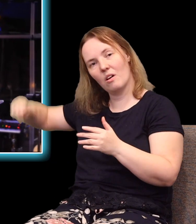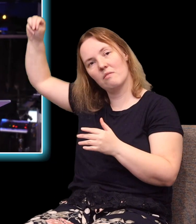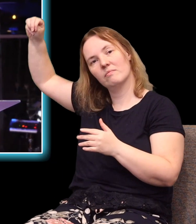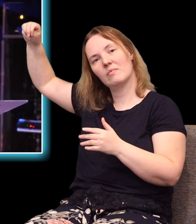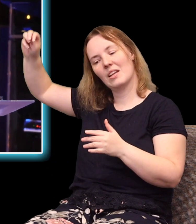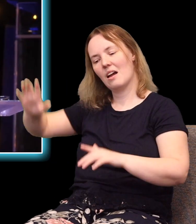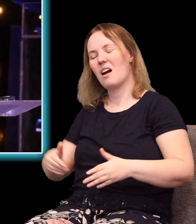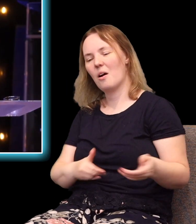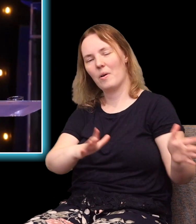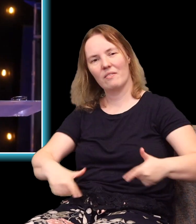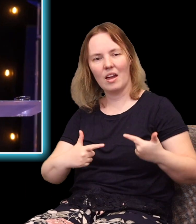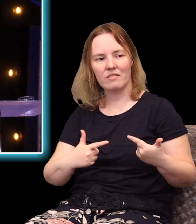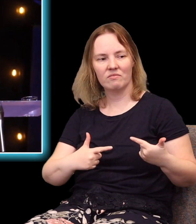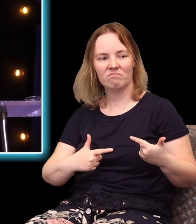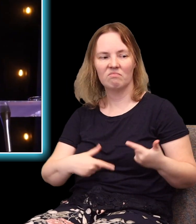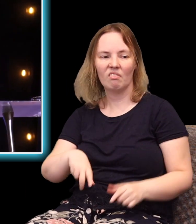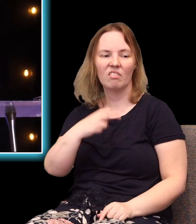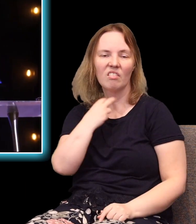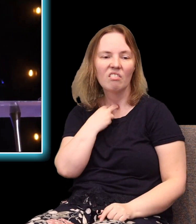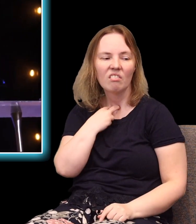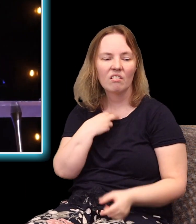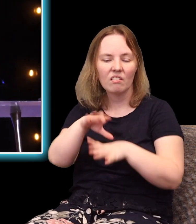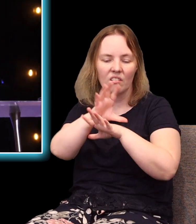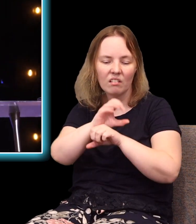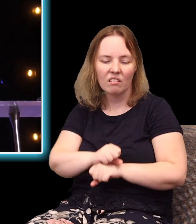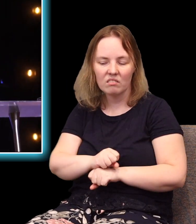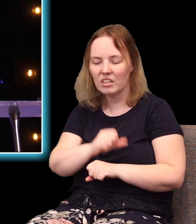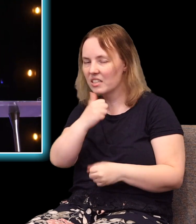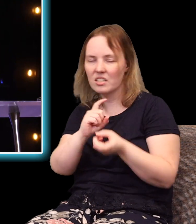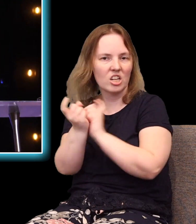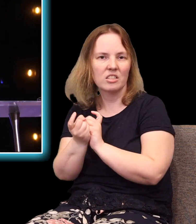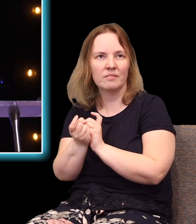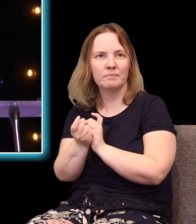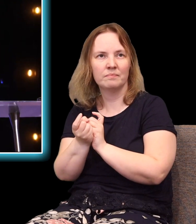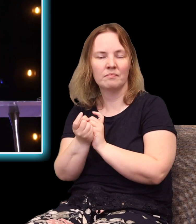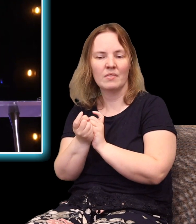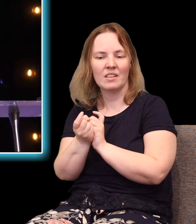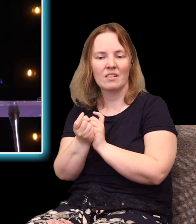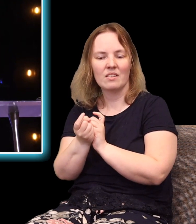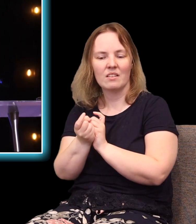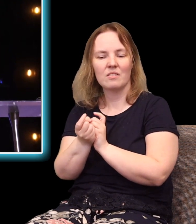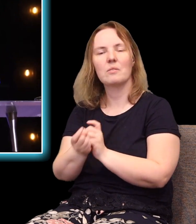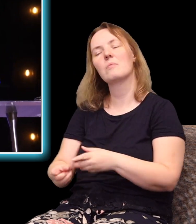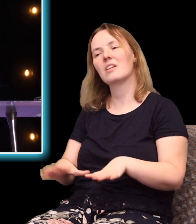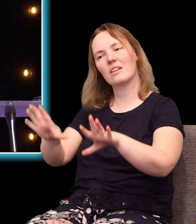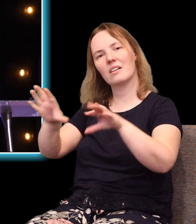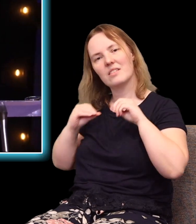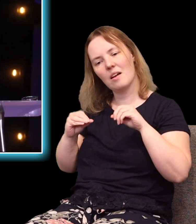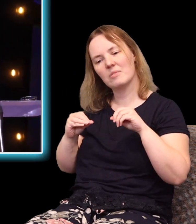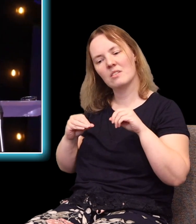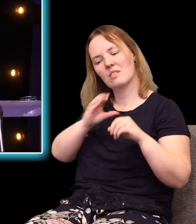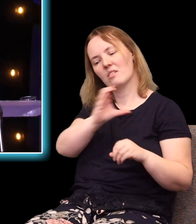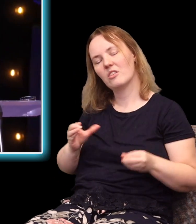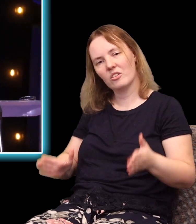God. What's the difference? Well, a lifestyle is static. A lifestyle doesn't change. Let's be honest, folks. When we embrace a Christian lifestyle,